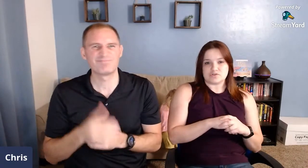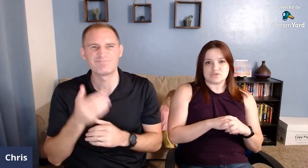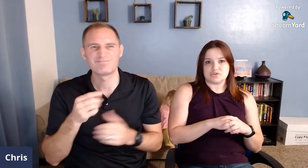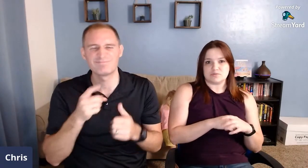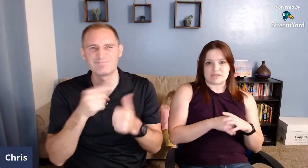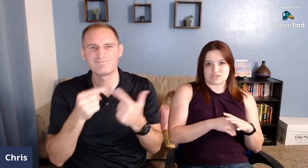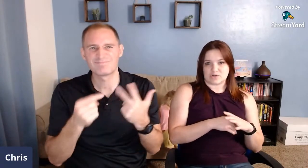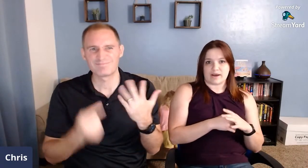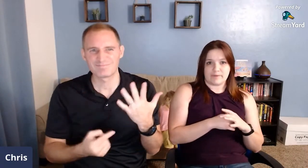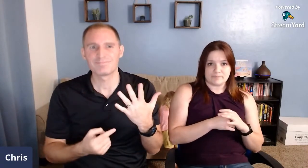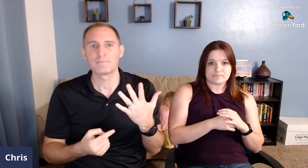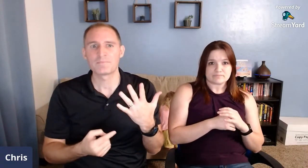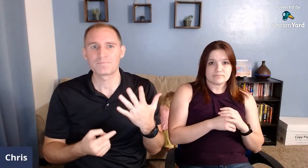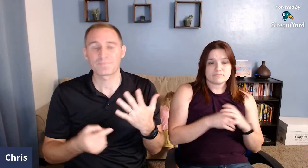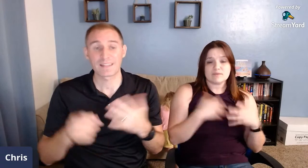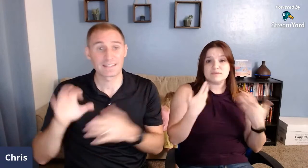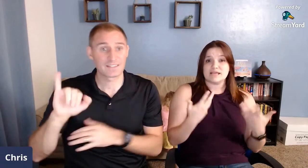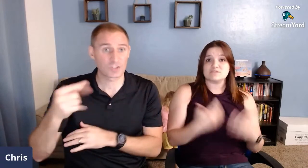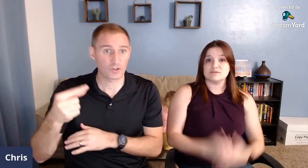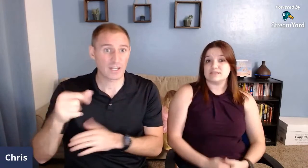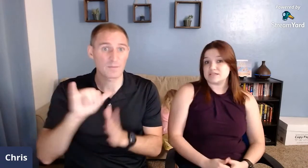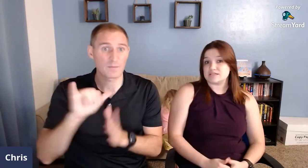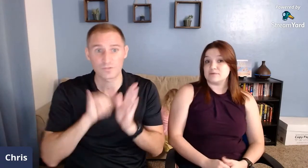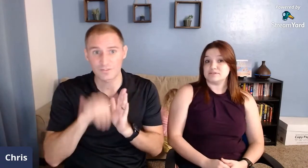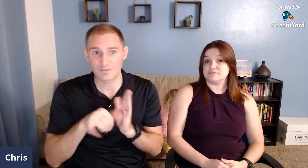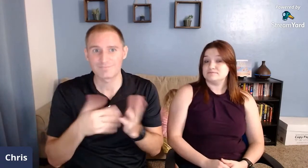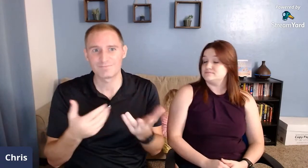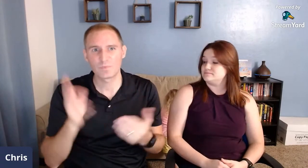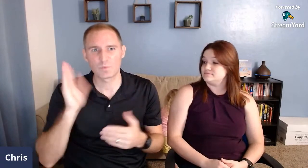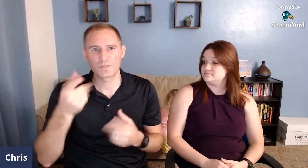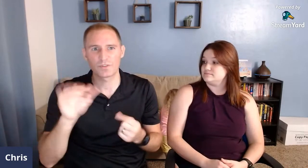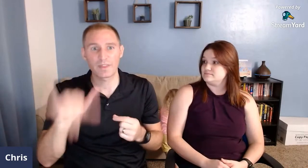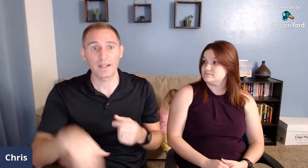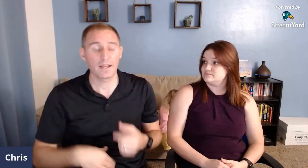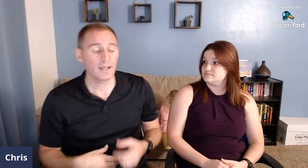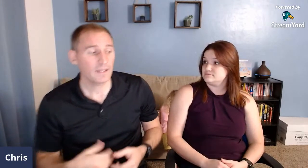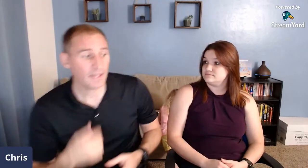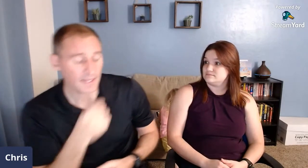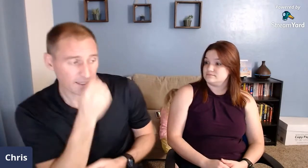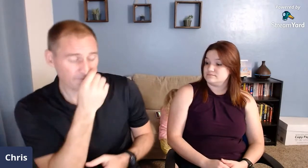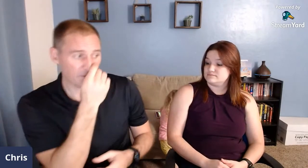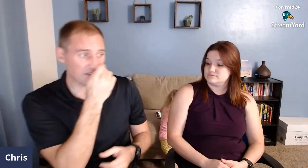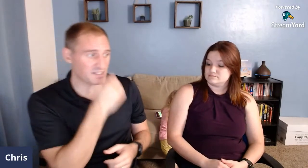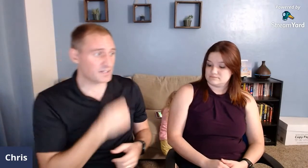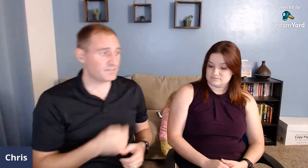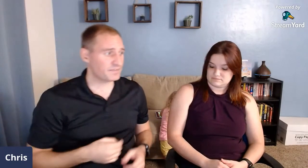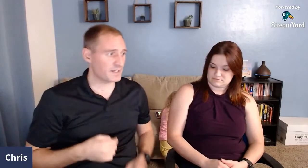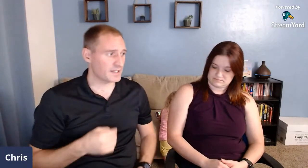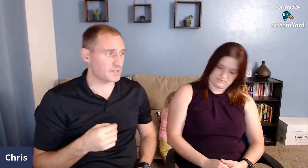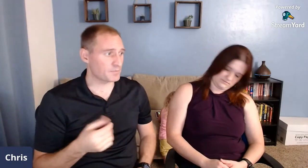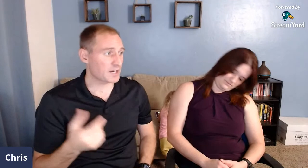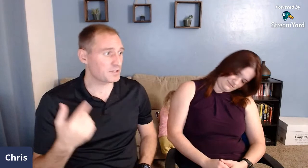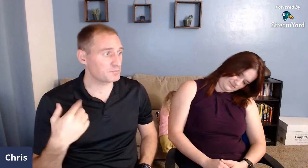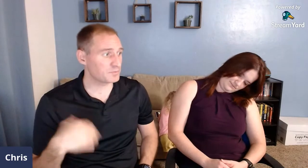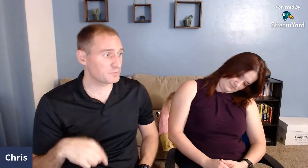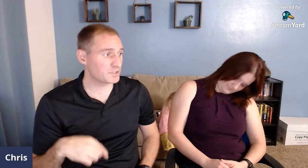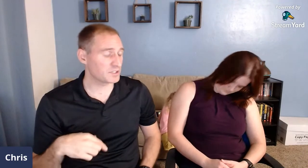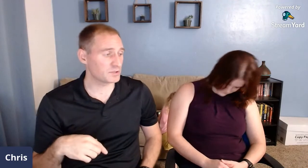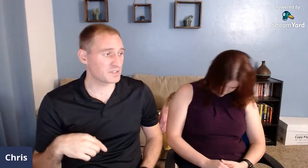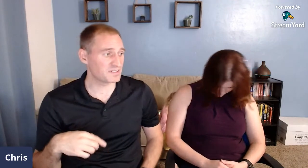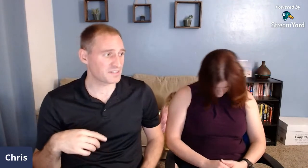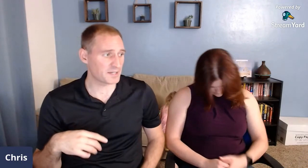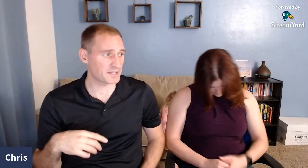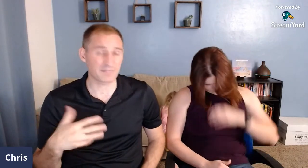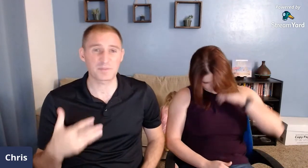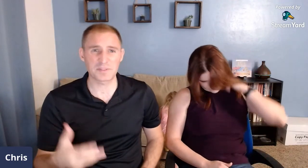that on YouTube, Instagram. But that's what I would do. Yeah, and for myself, what I would